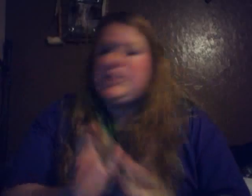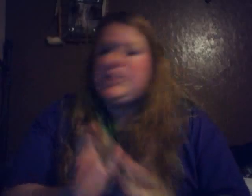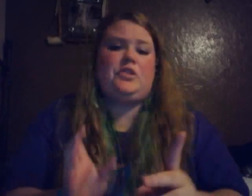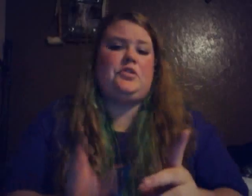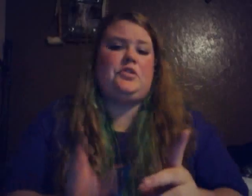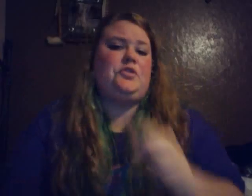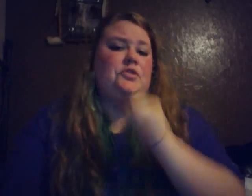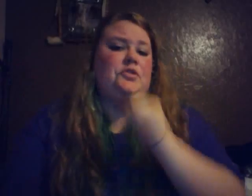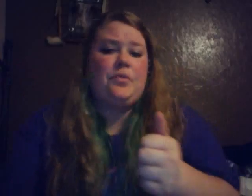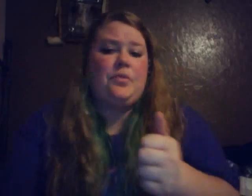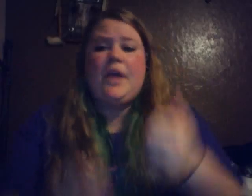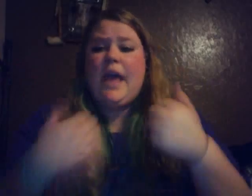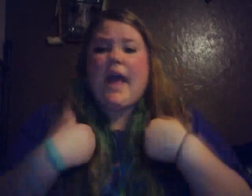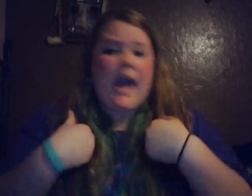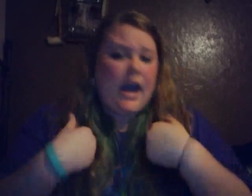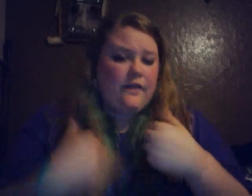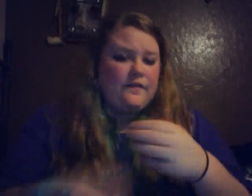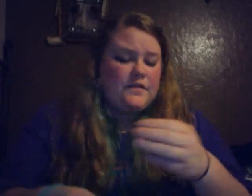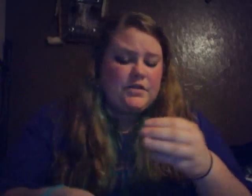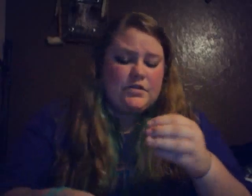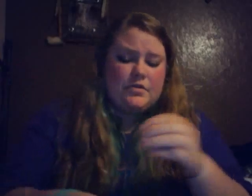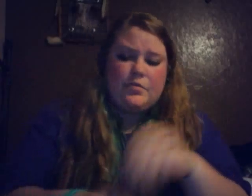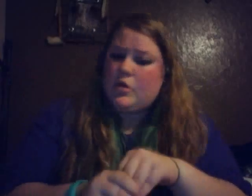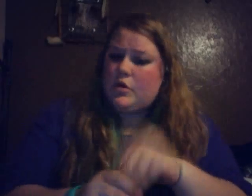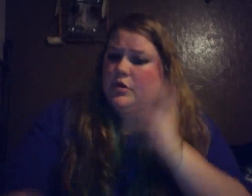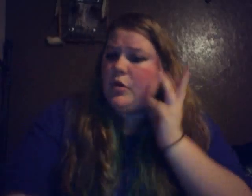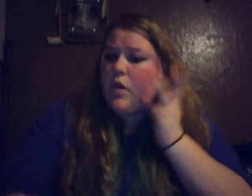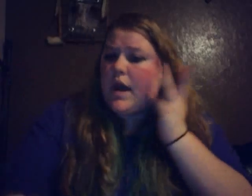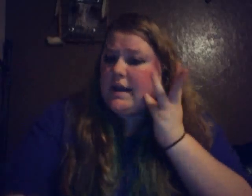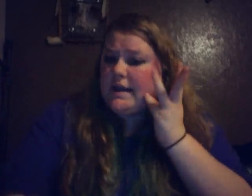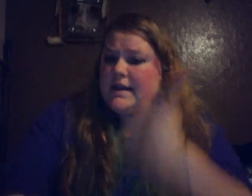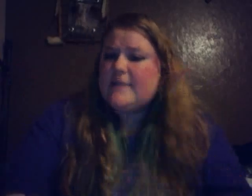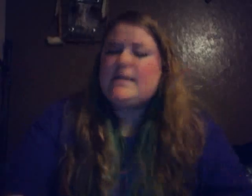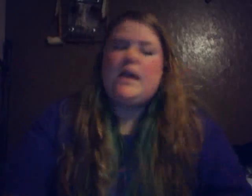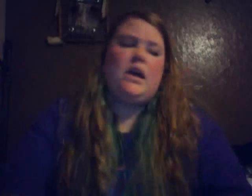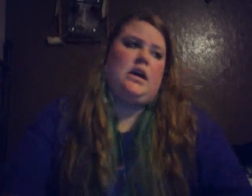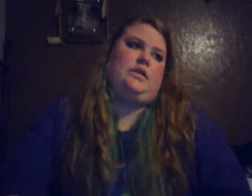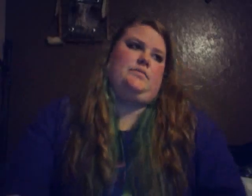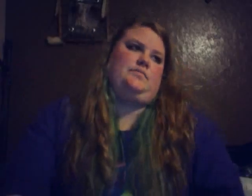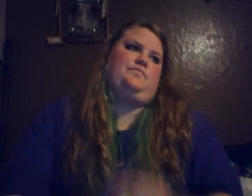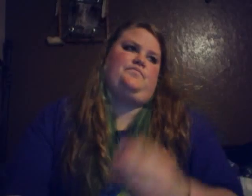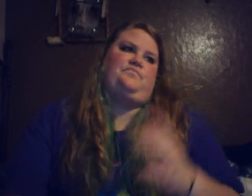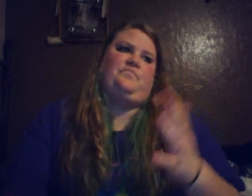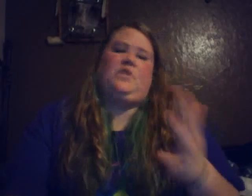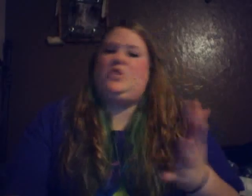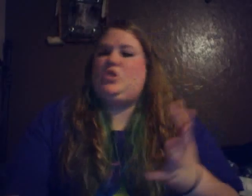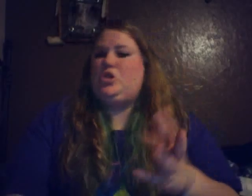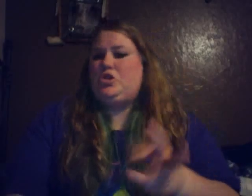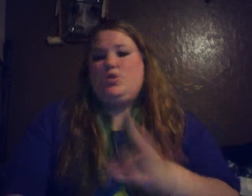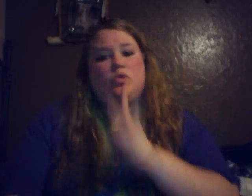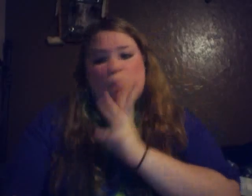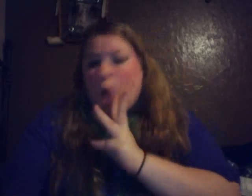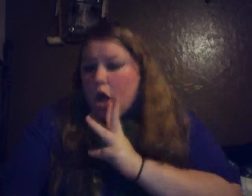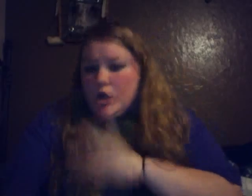You don't have to put the wine in it. You can use water,